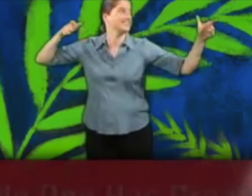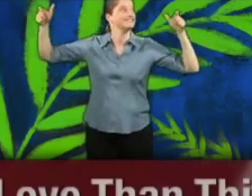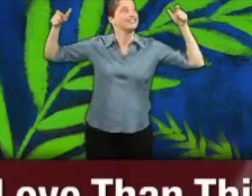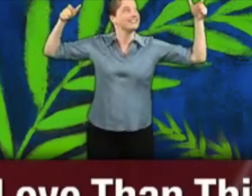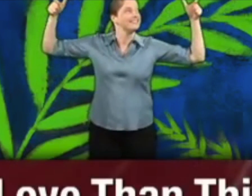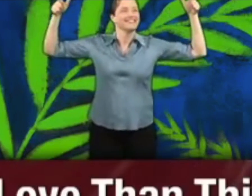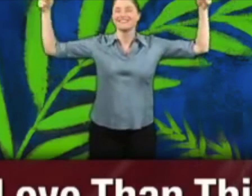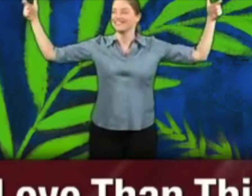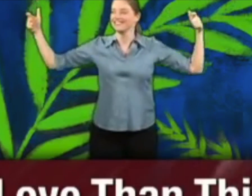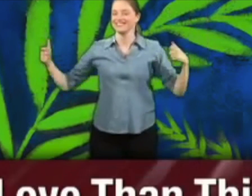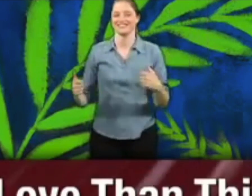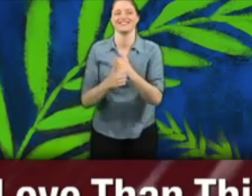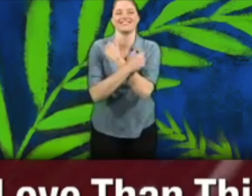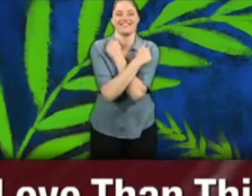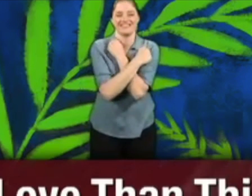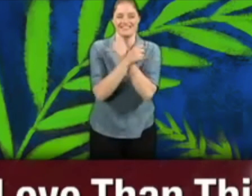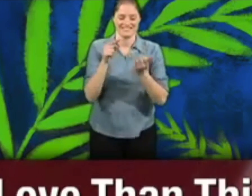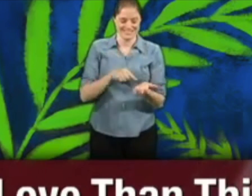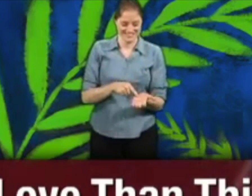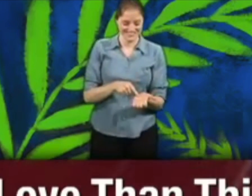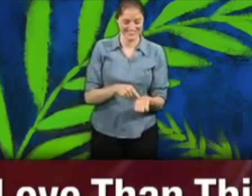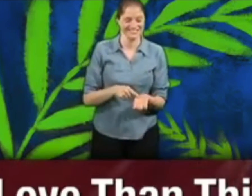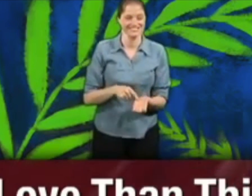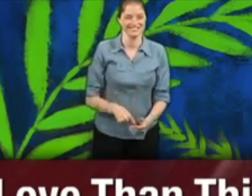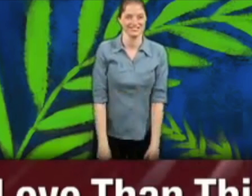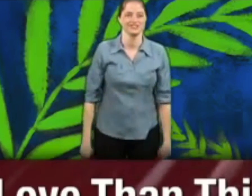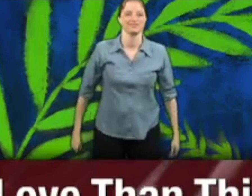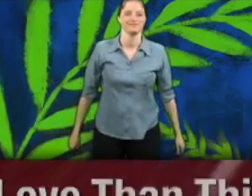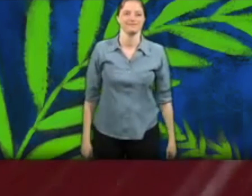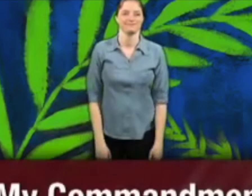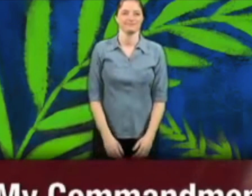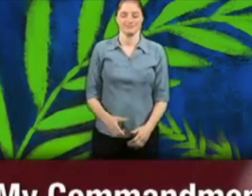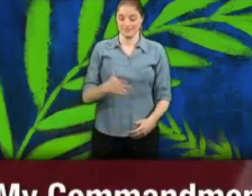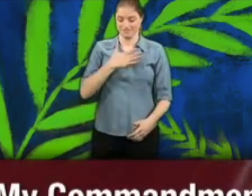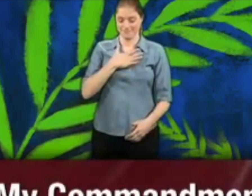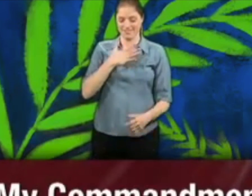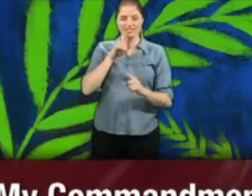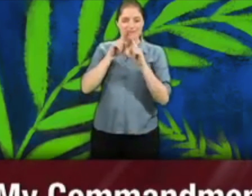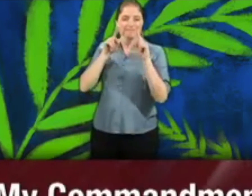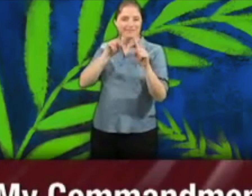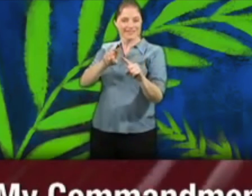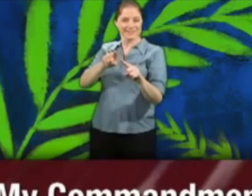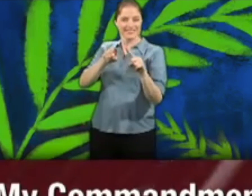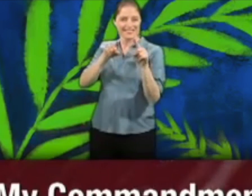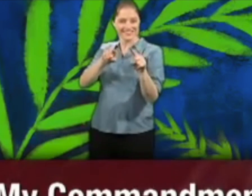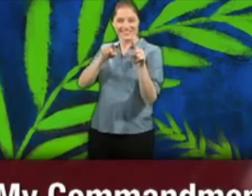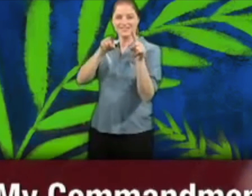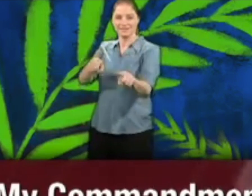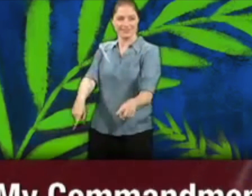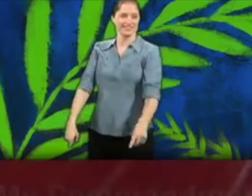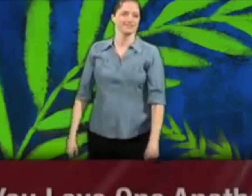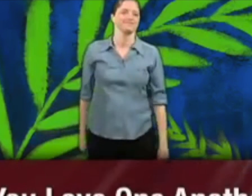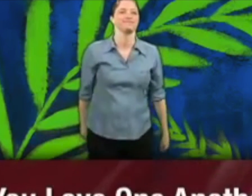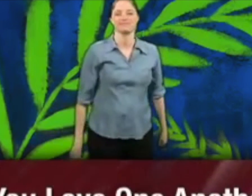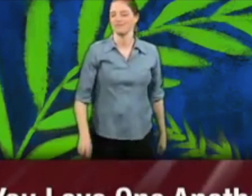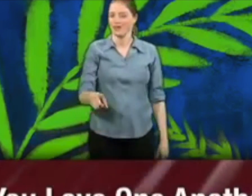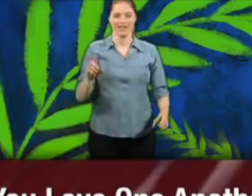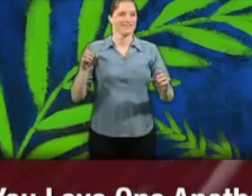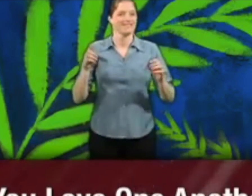has greater love than this. This is my commandment. That you love